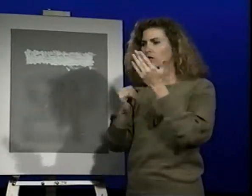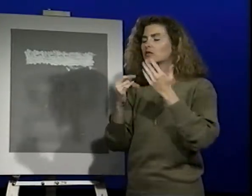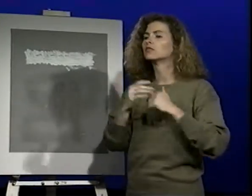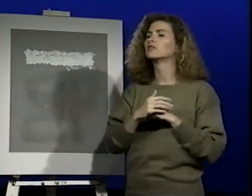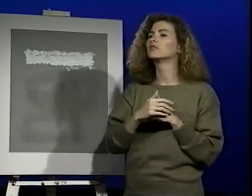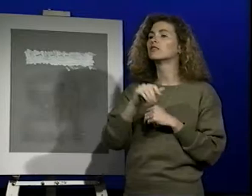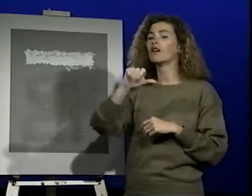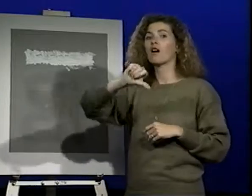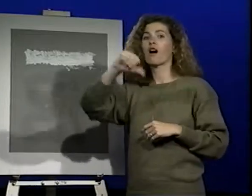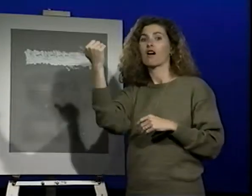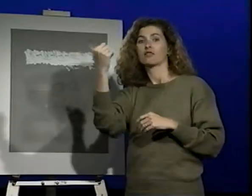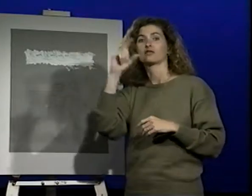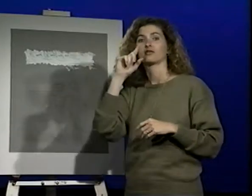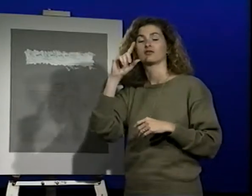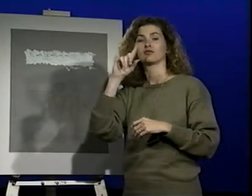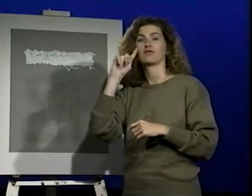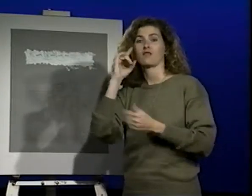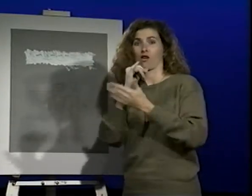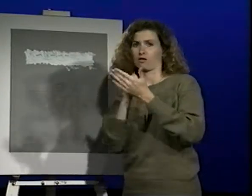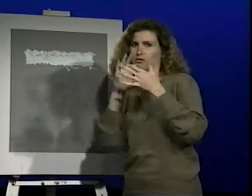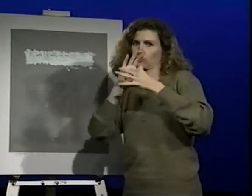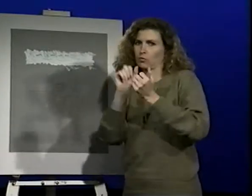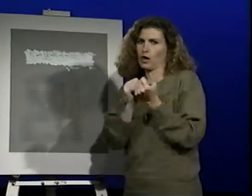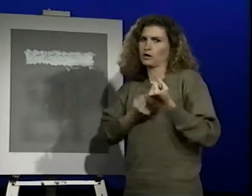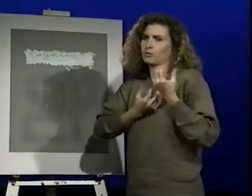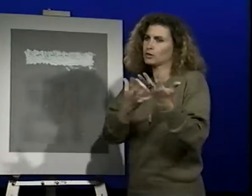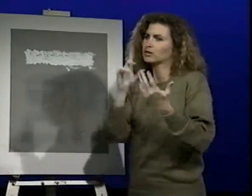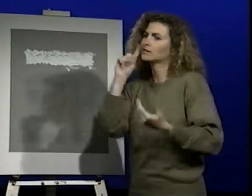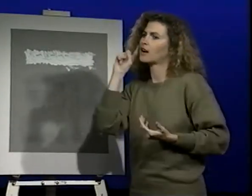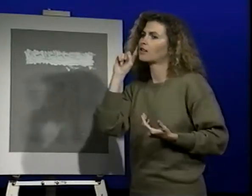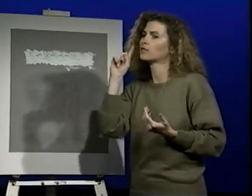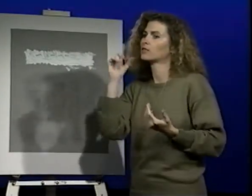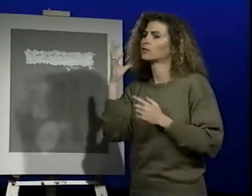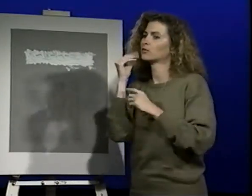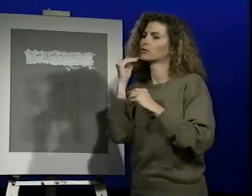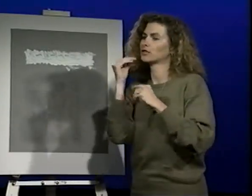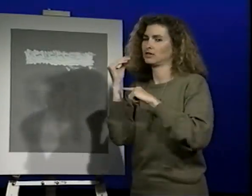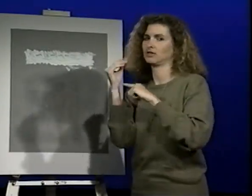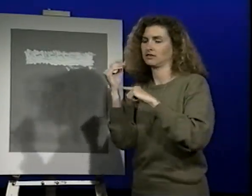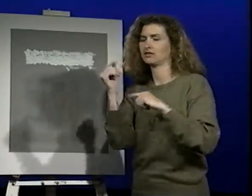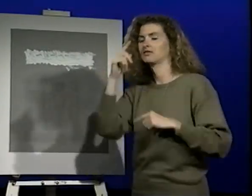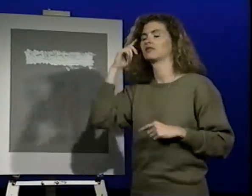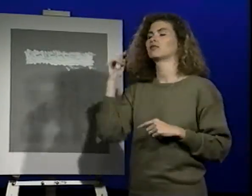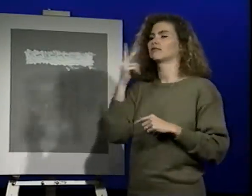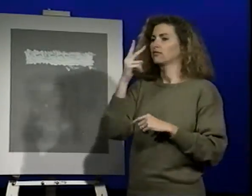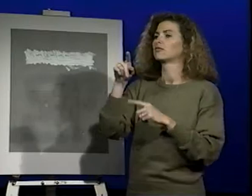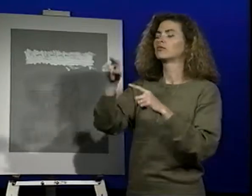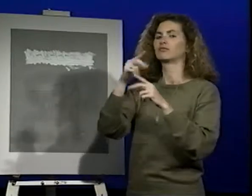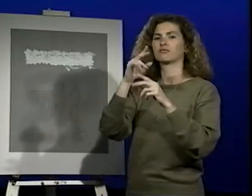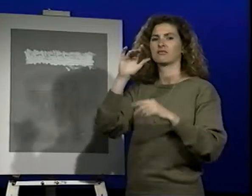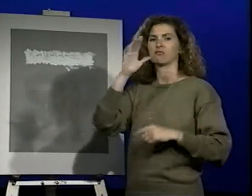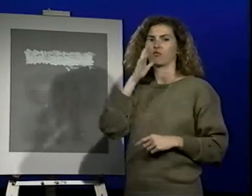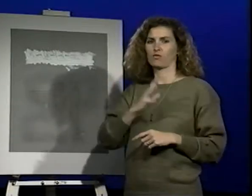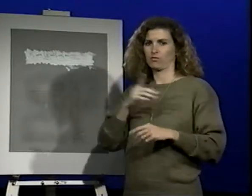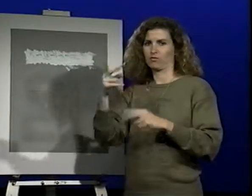As I grew up, I saw works by other deaf artists, works that expressed the experience of being deaf.